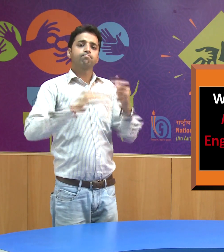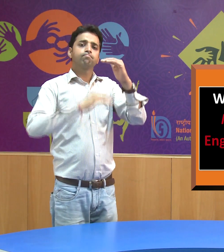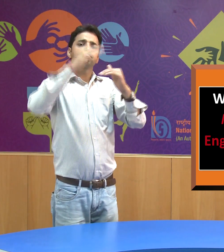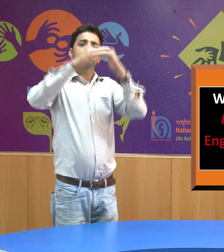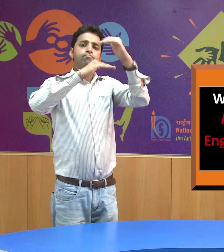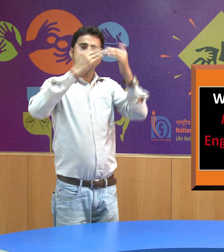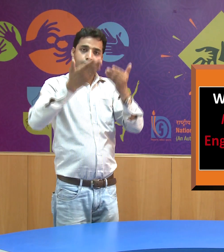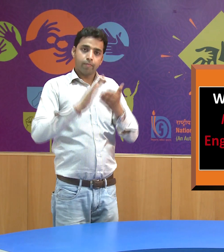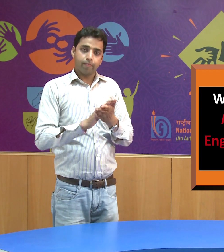of